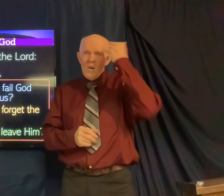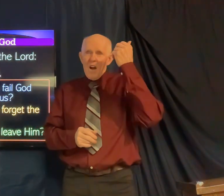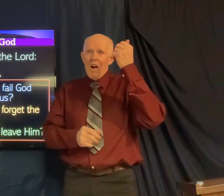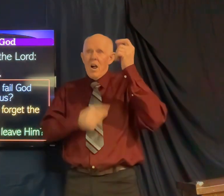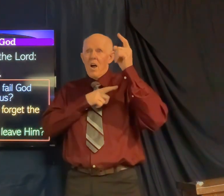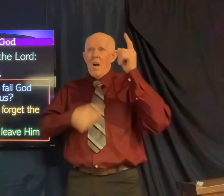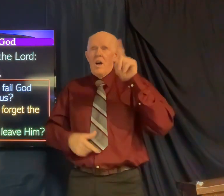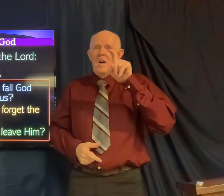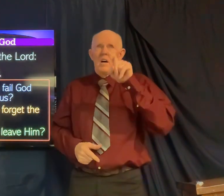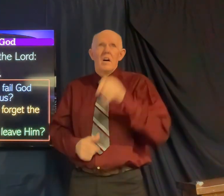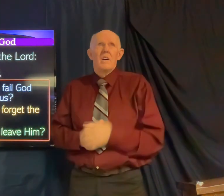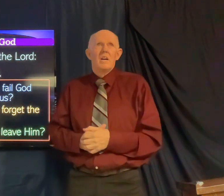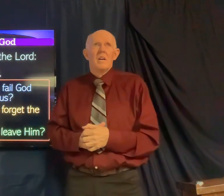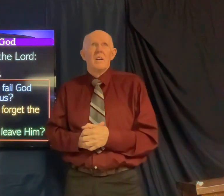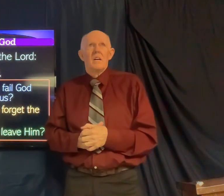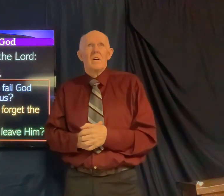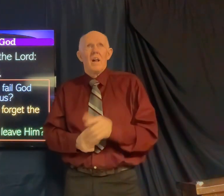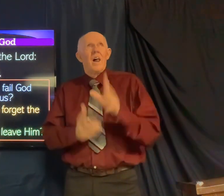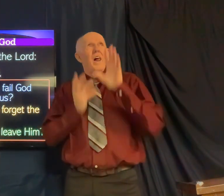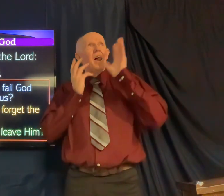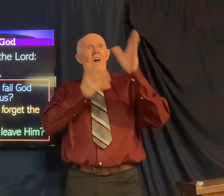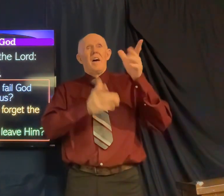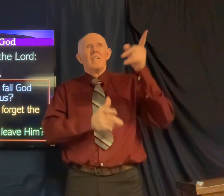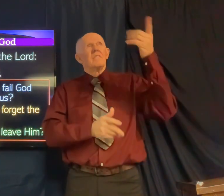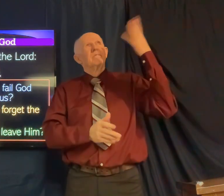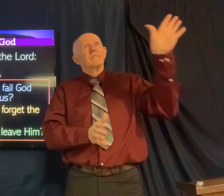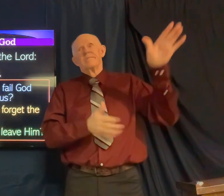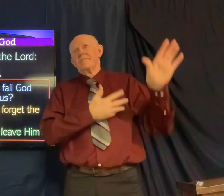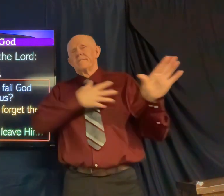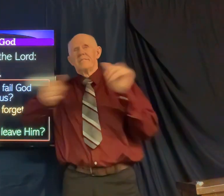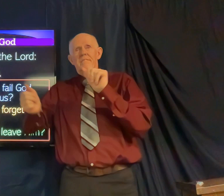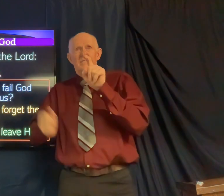Do you forget the Lord? Do you leave him?